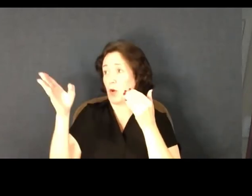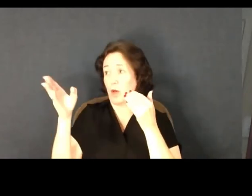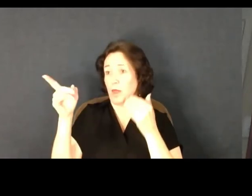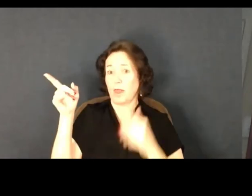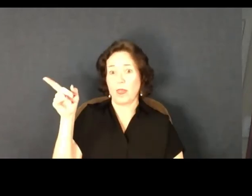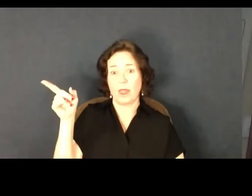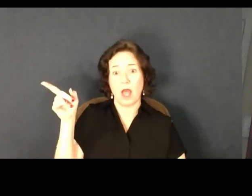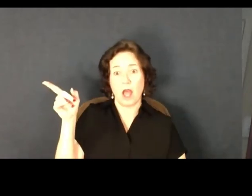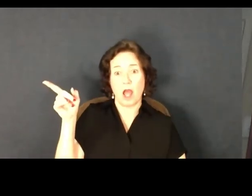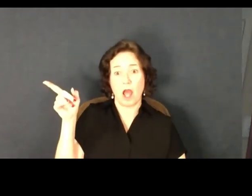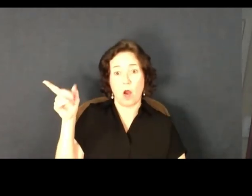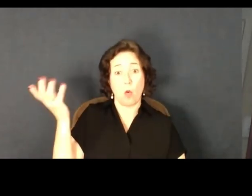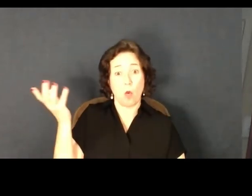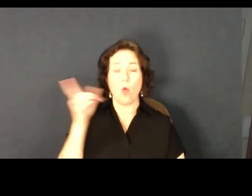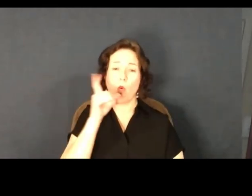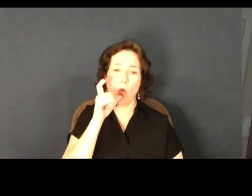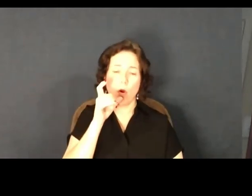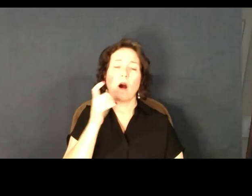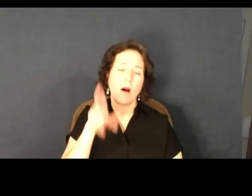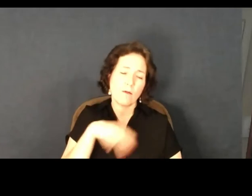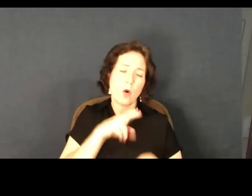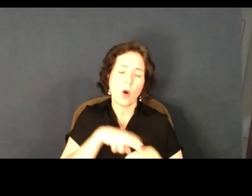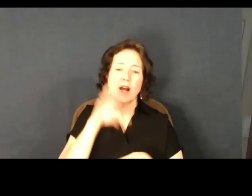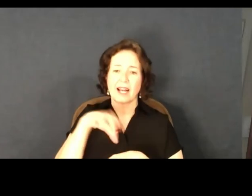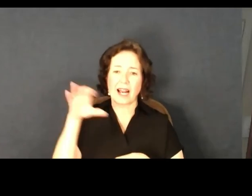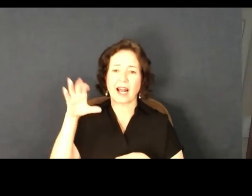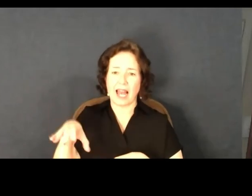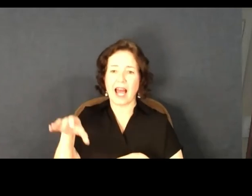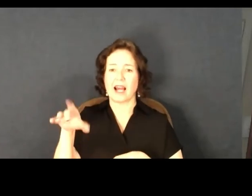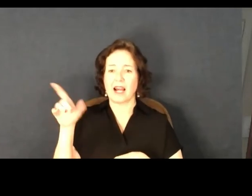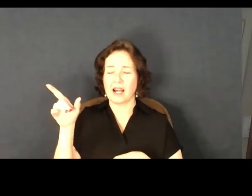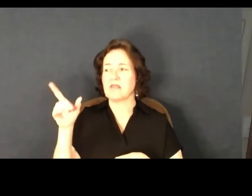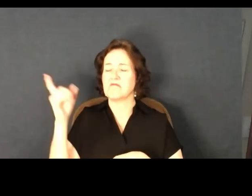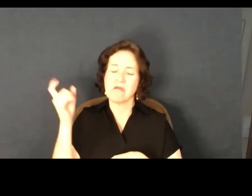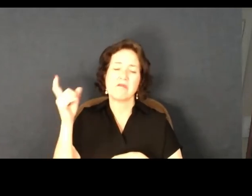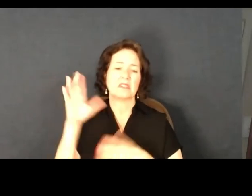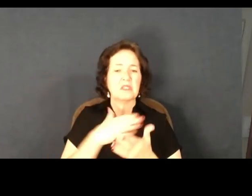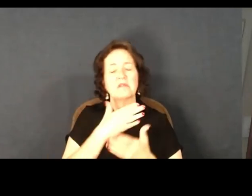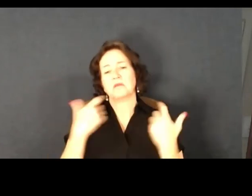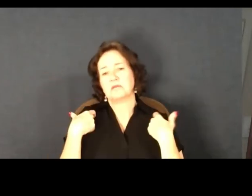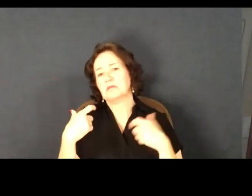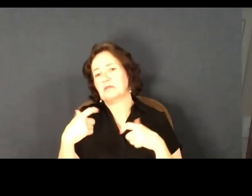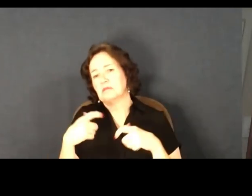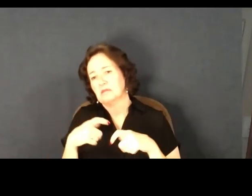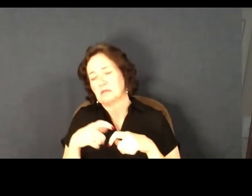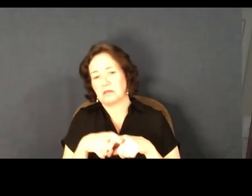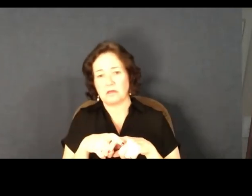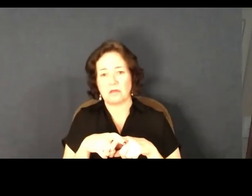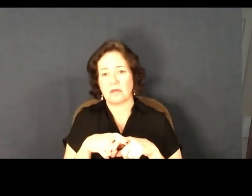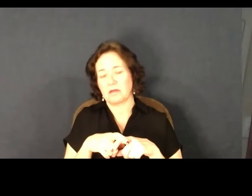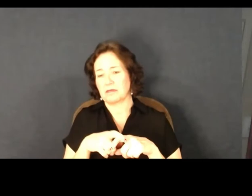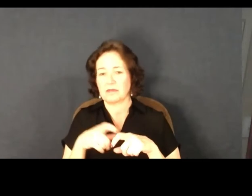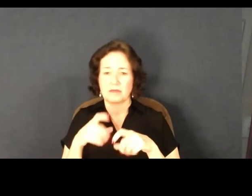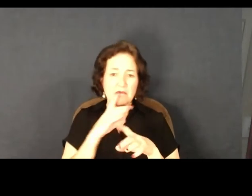and there was Clickety-Clack. Bailando por aquí, bailando por allá. Pastel